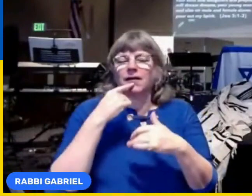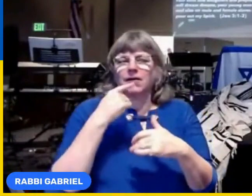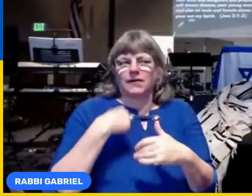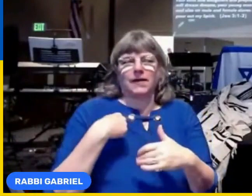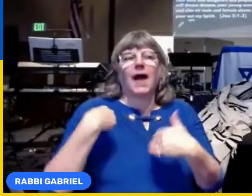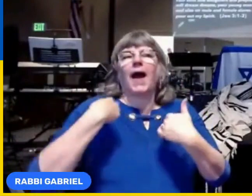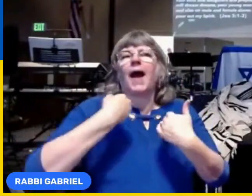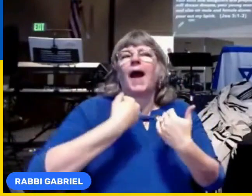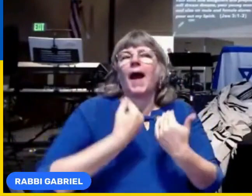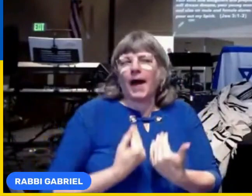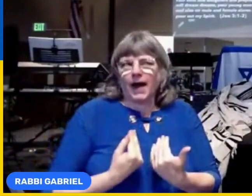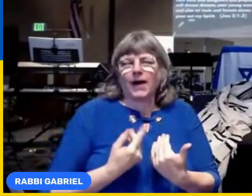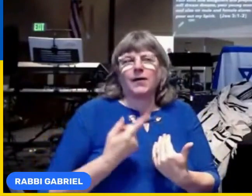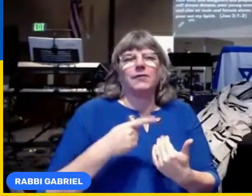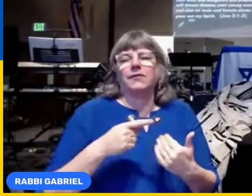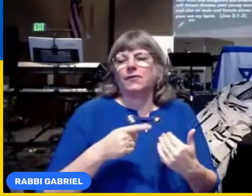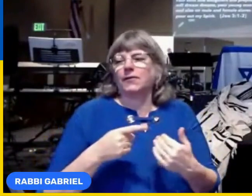know, so